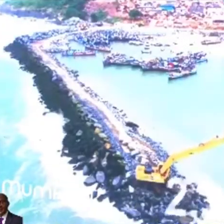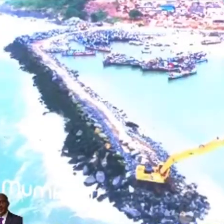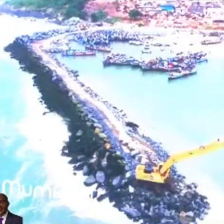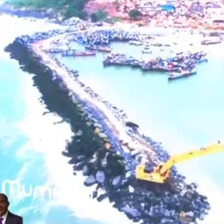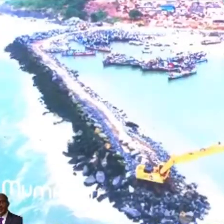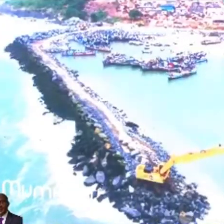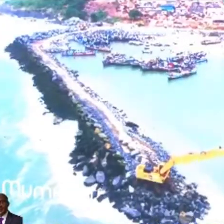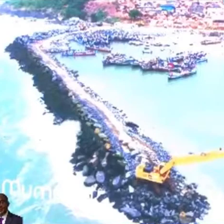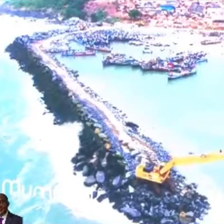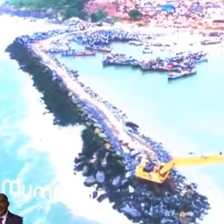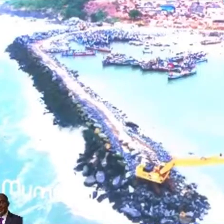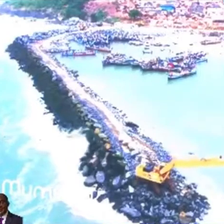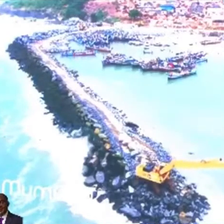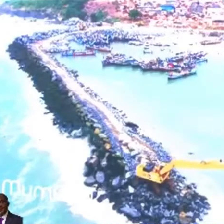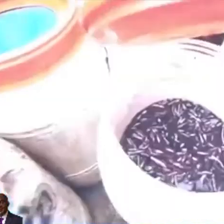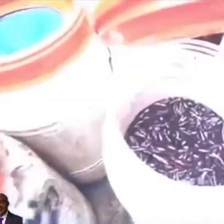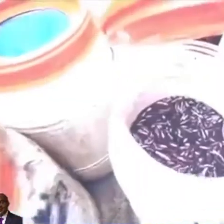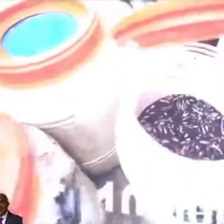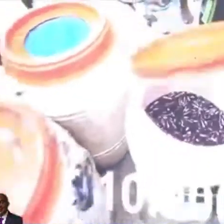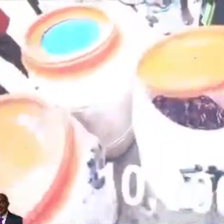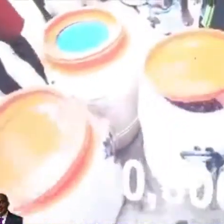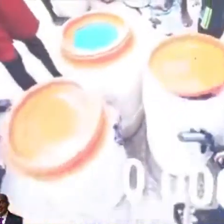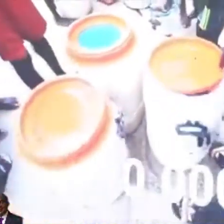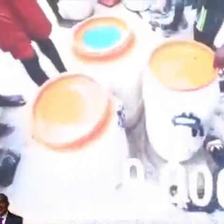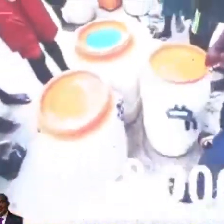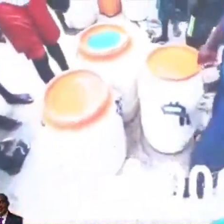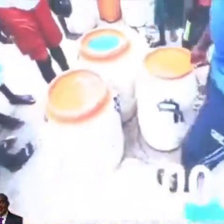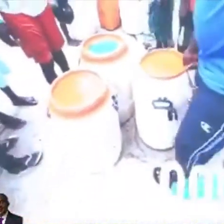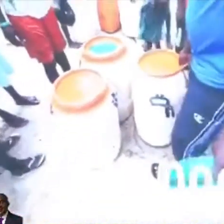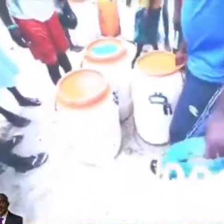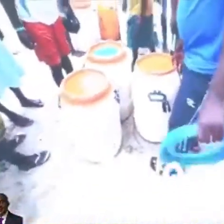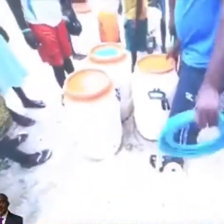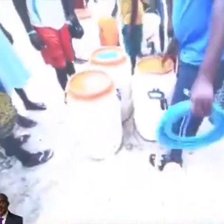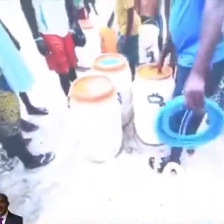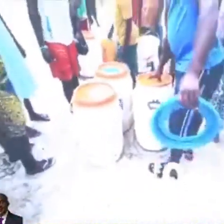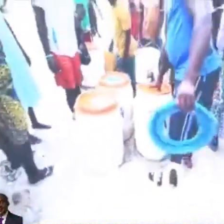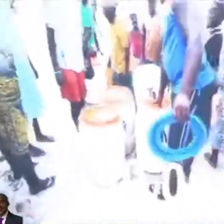market spaces for more than 10,000 fish traders.